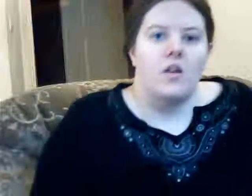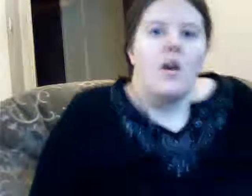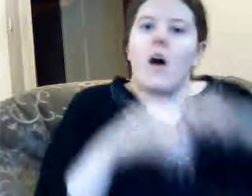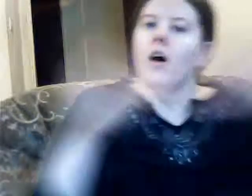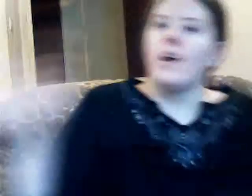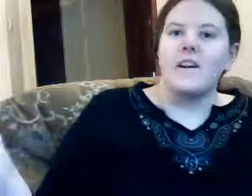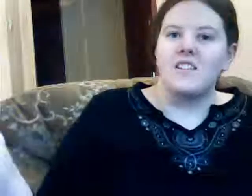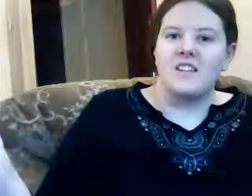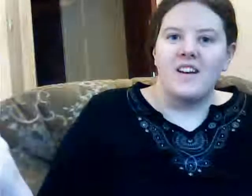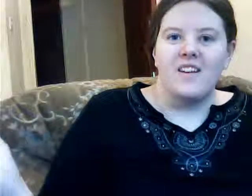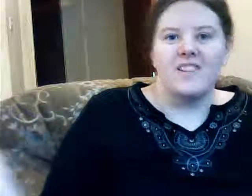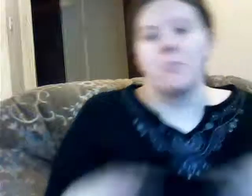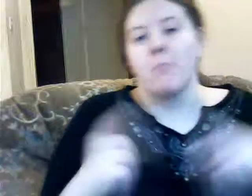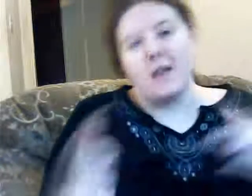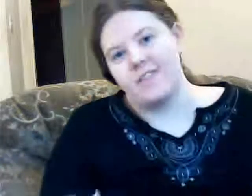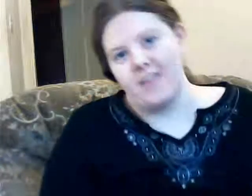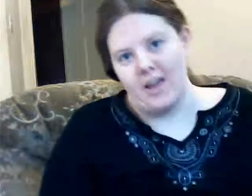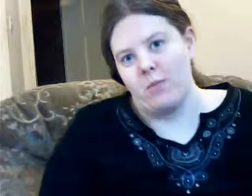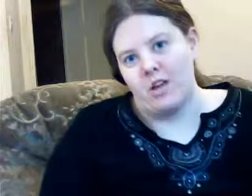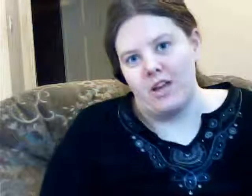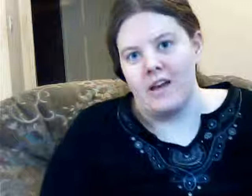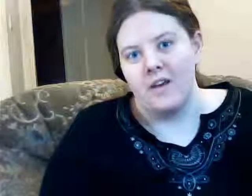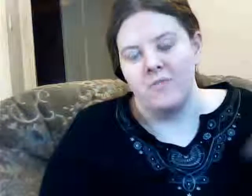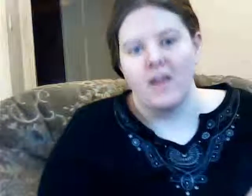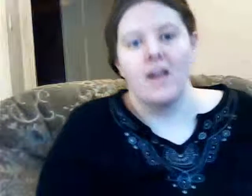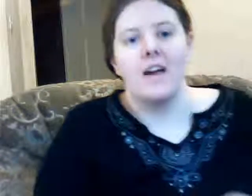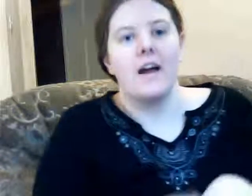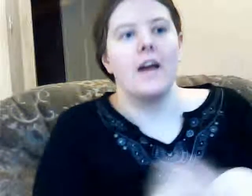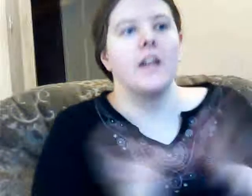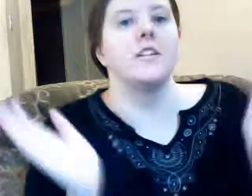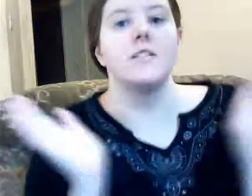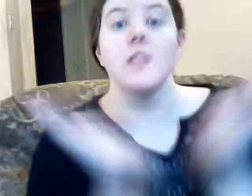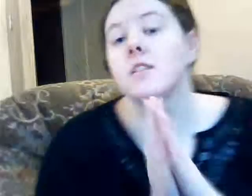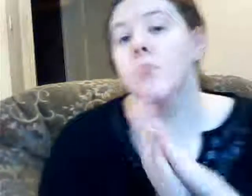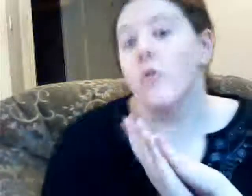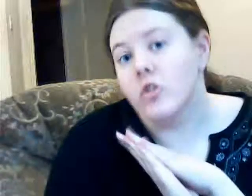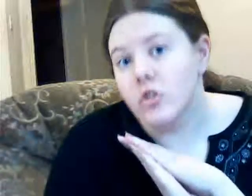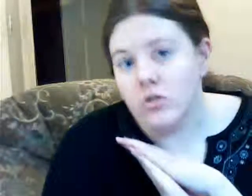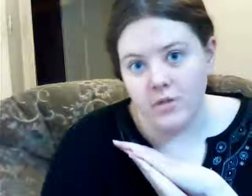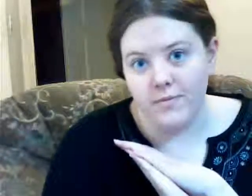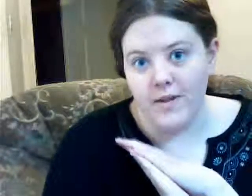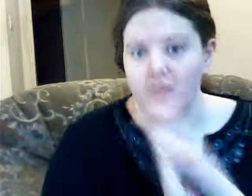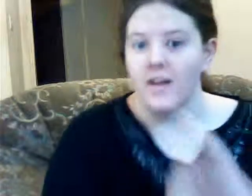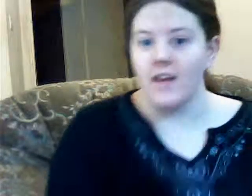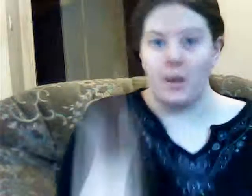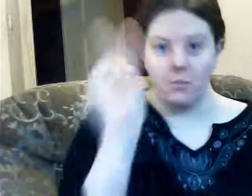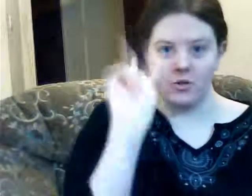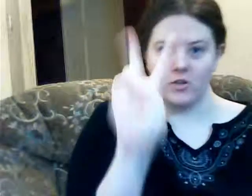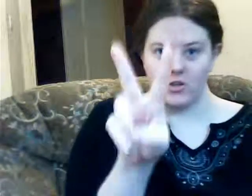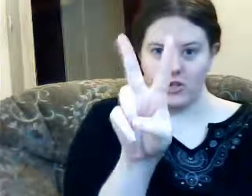hi guys and girls panthergaming here and this is my first youtube vid i talked to